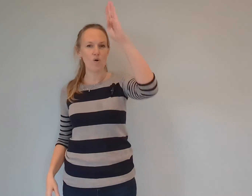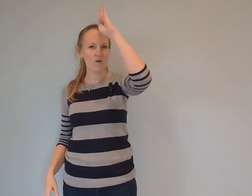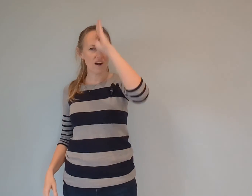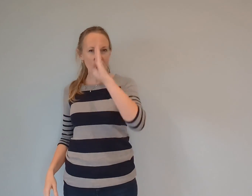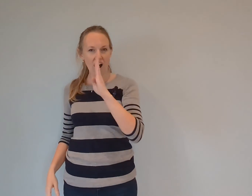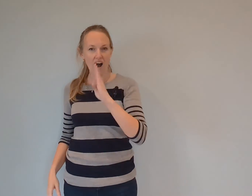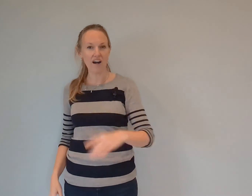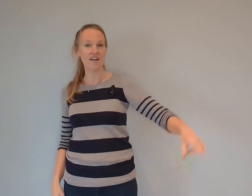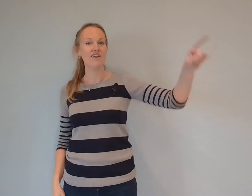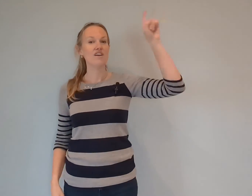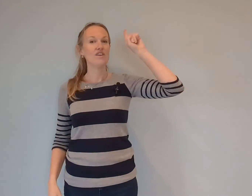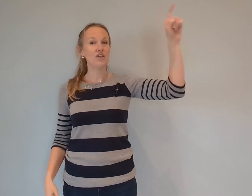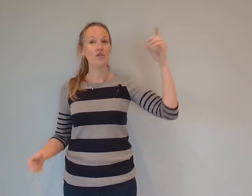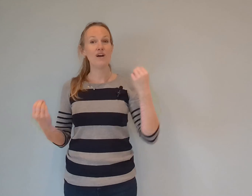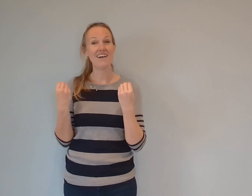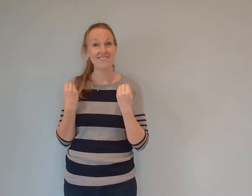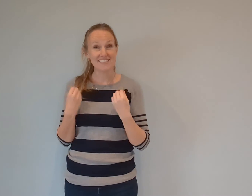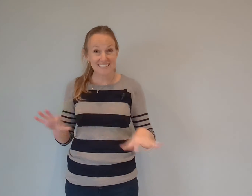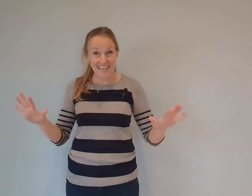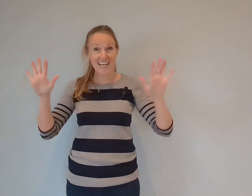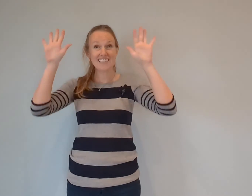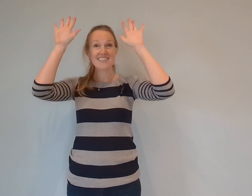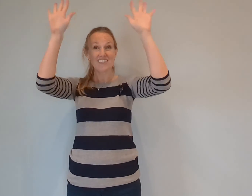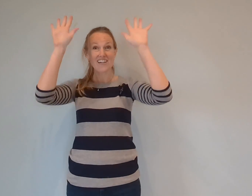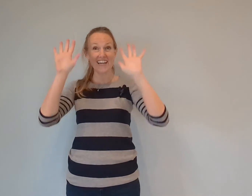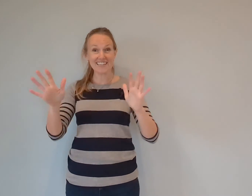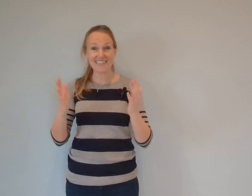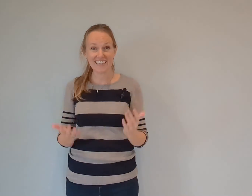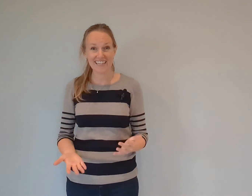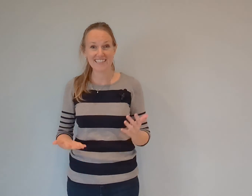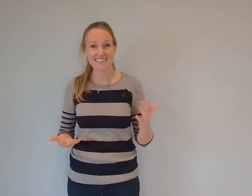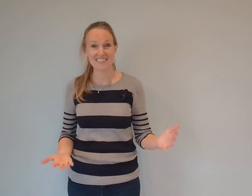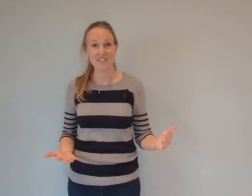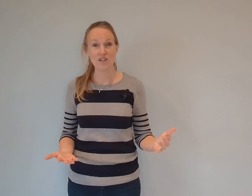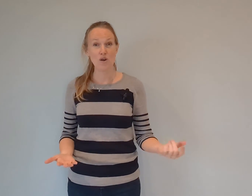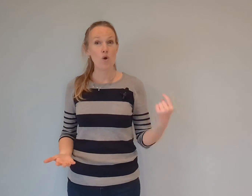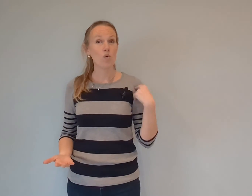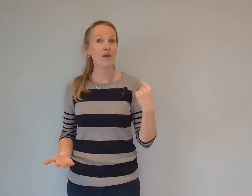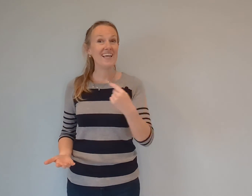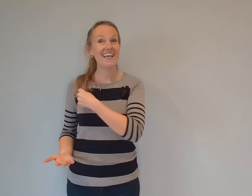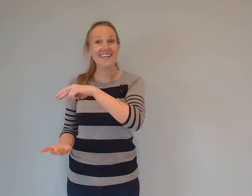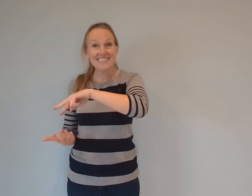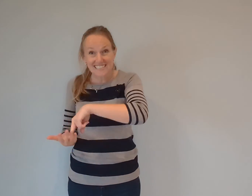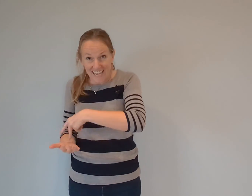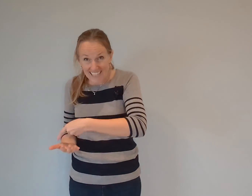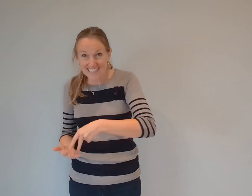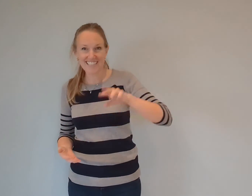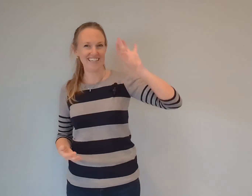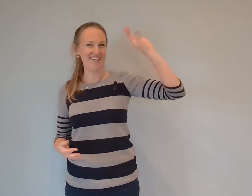O God, you have done great things. We dance in